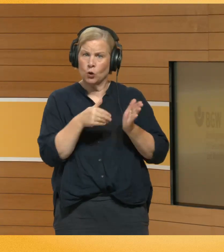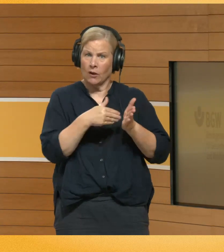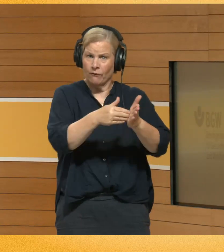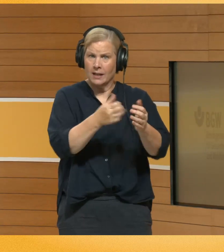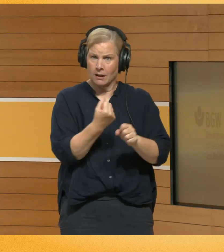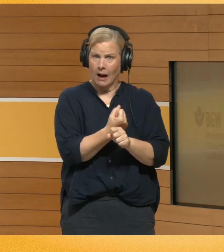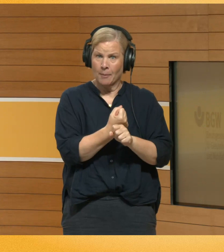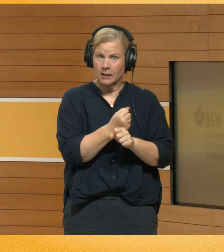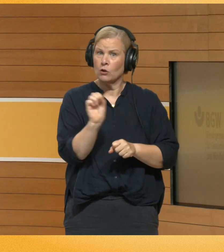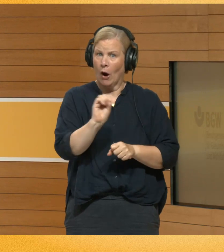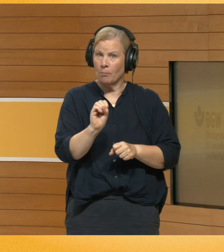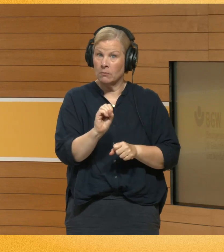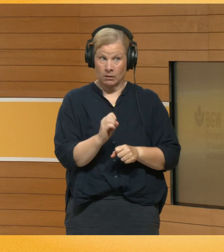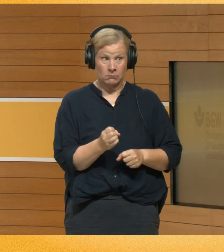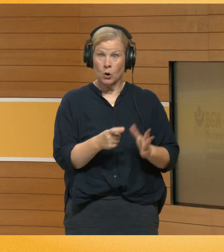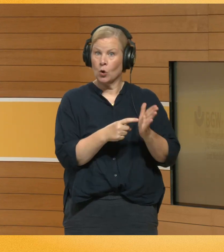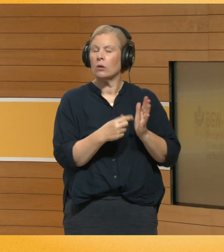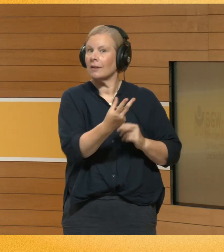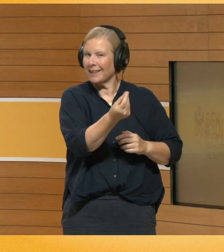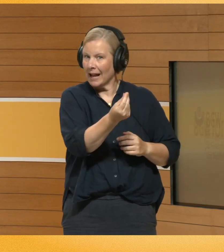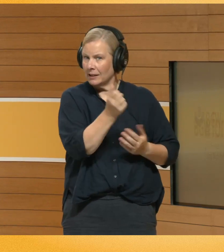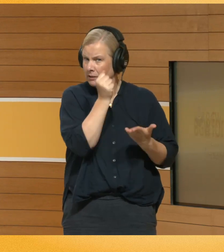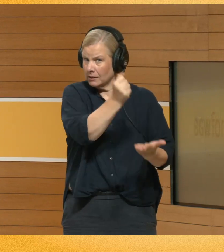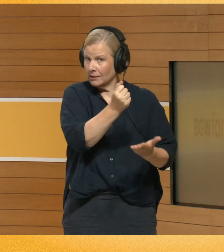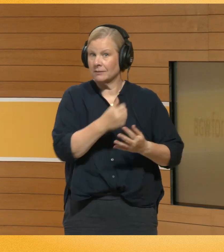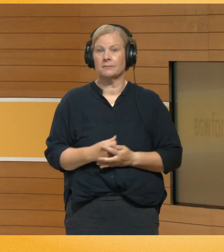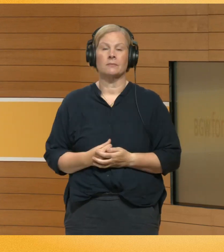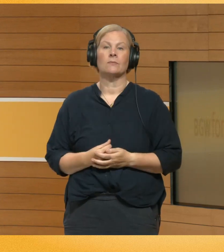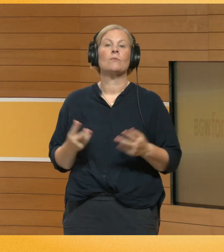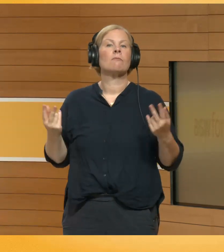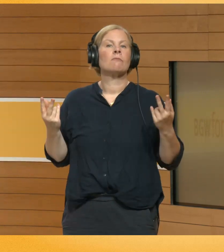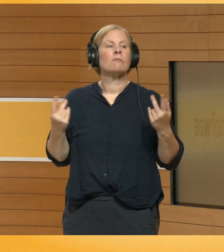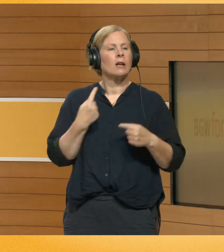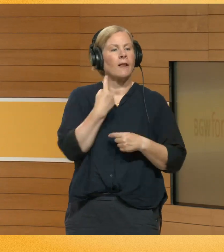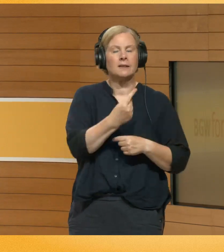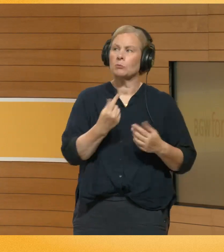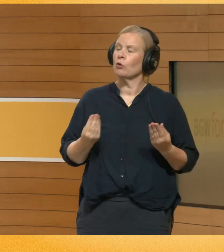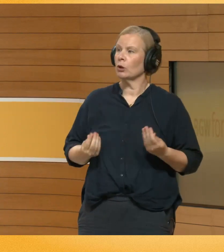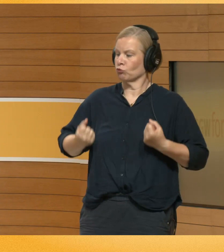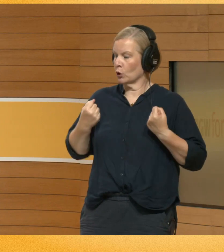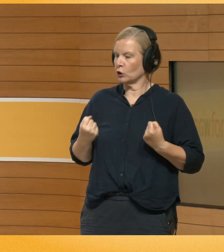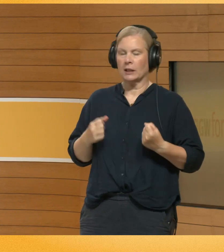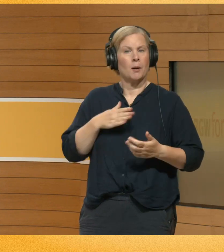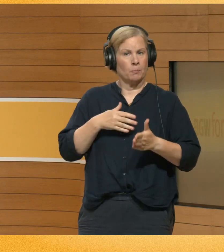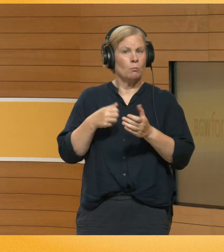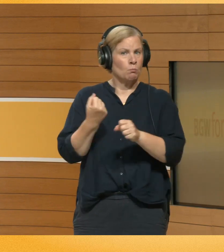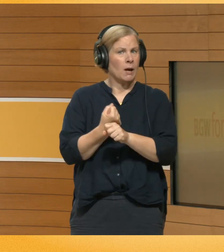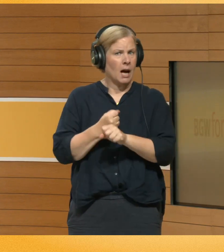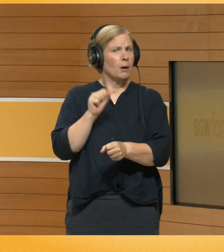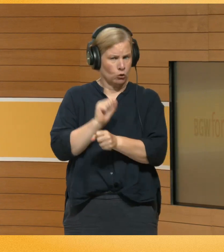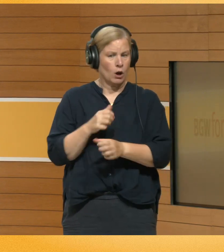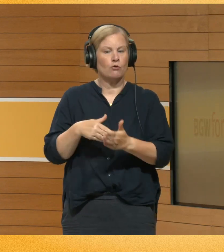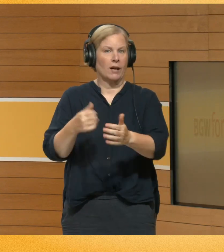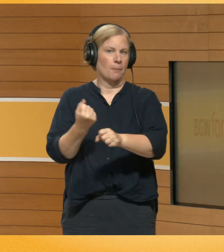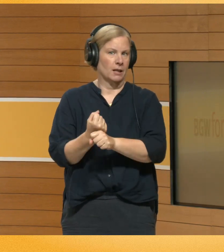sense of security for the work that they do? Profoundly, we found that it said